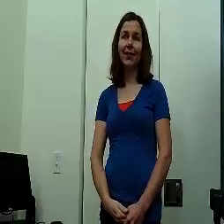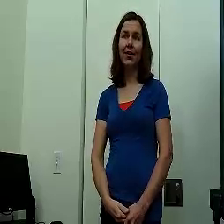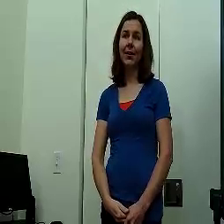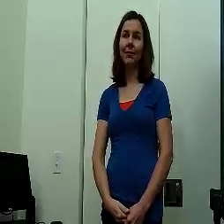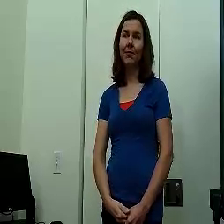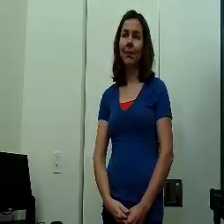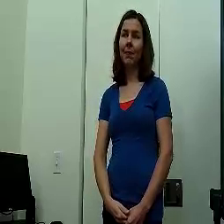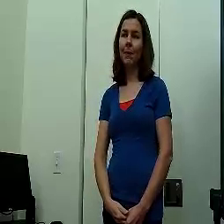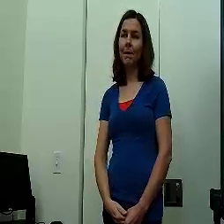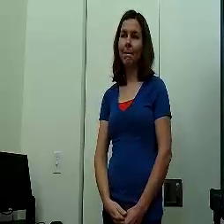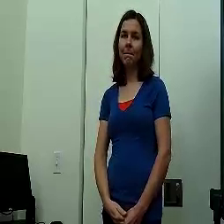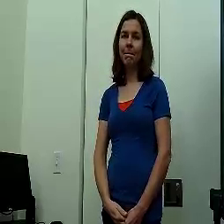know it?